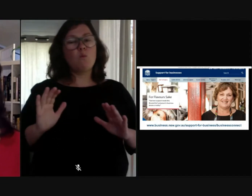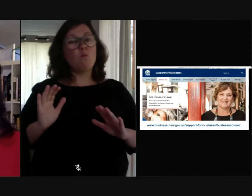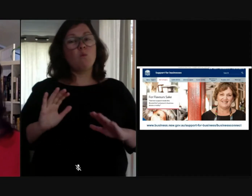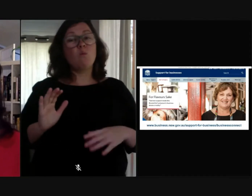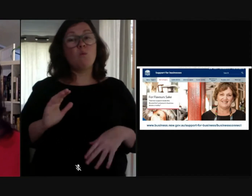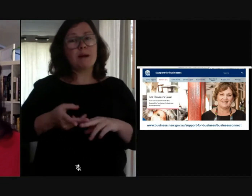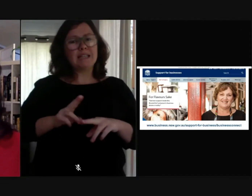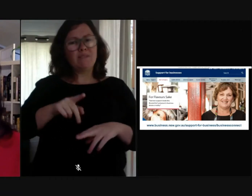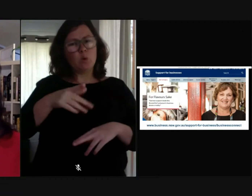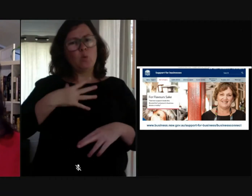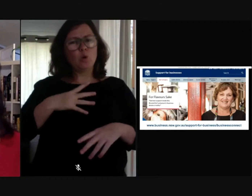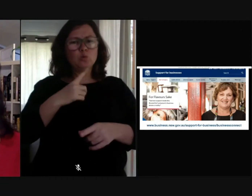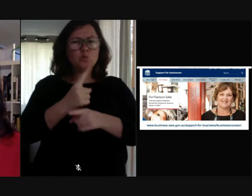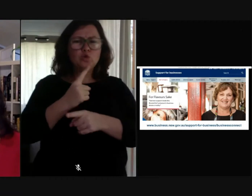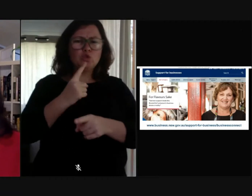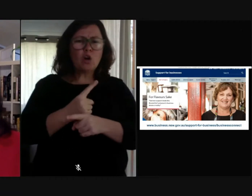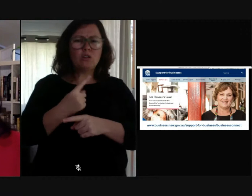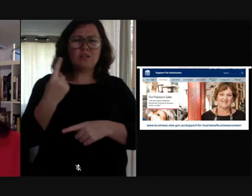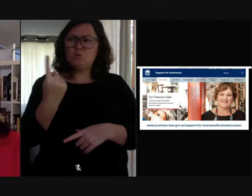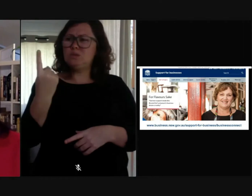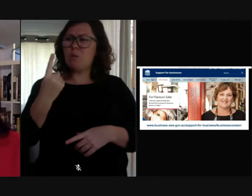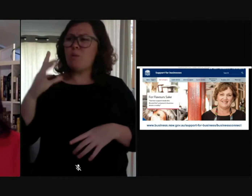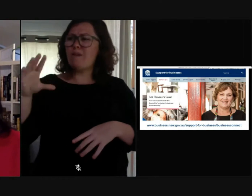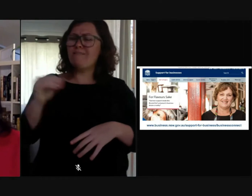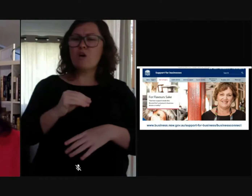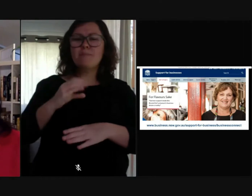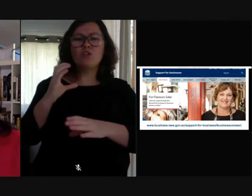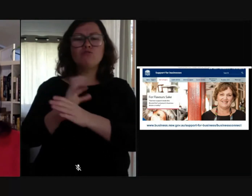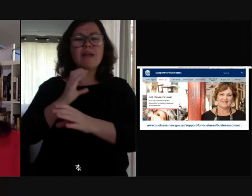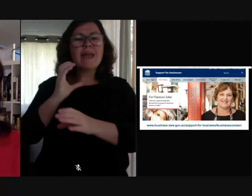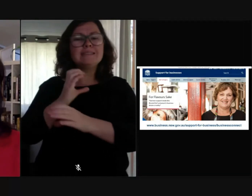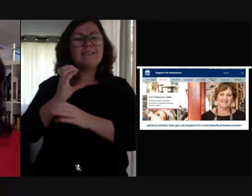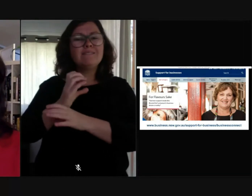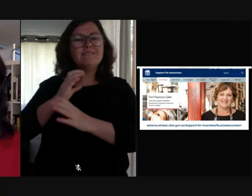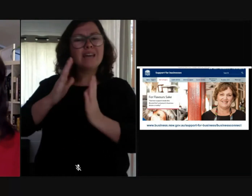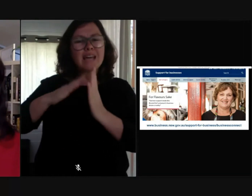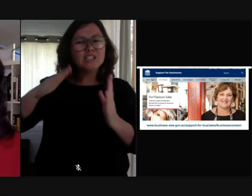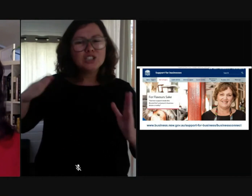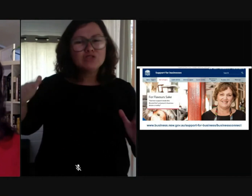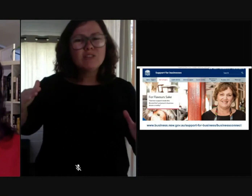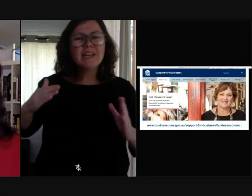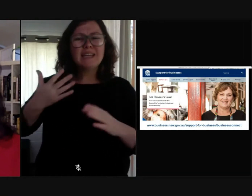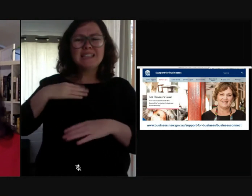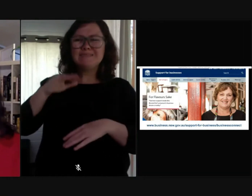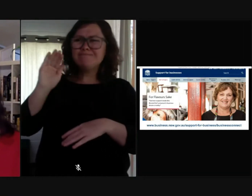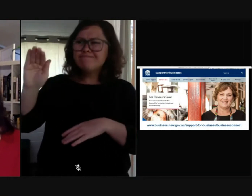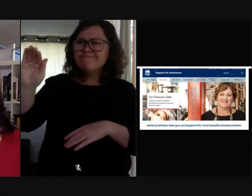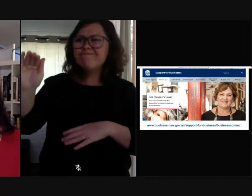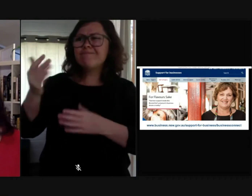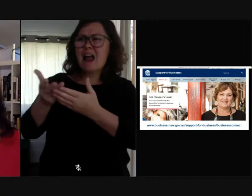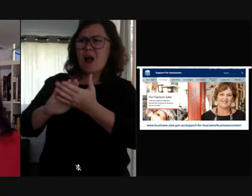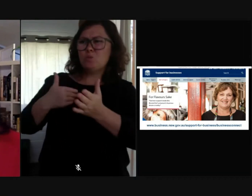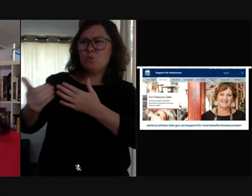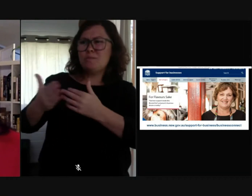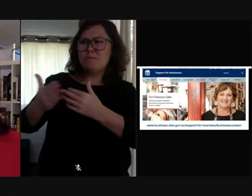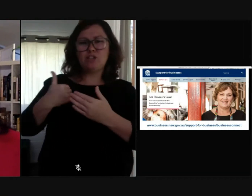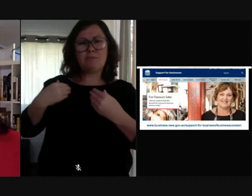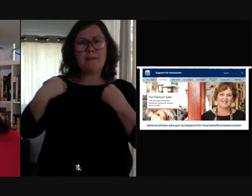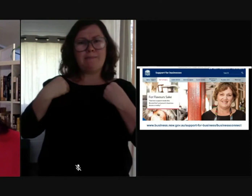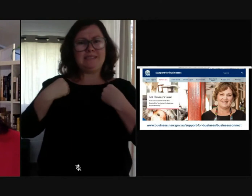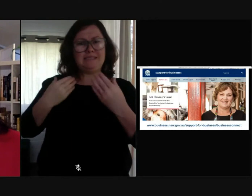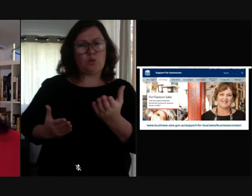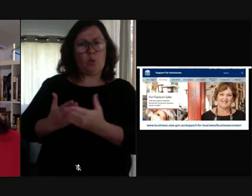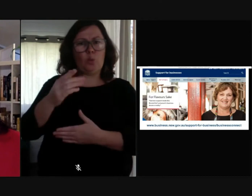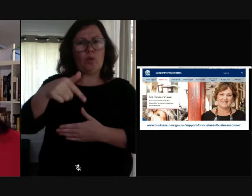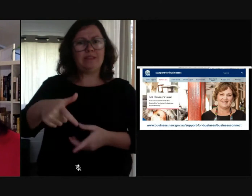creative industries about how to manage your business during this difficult time, that's exactly what Business Connect